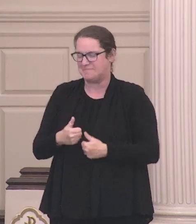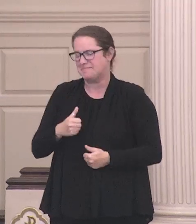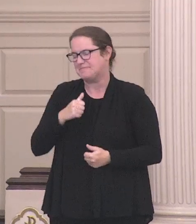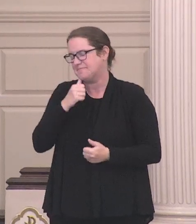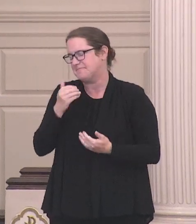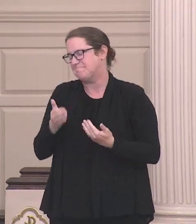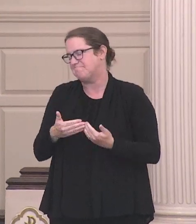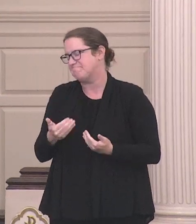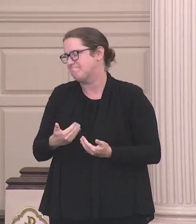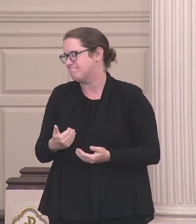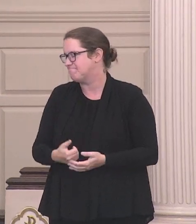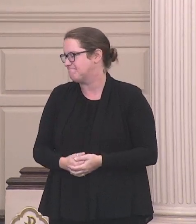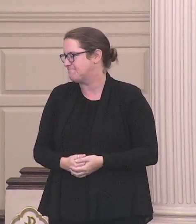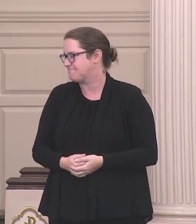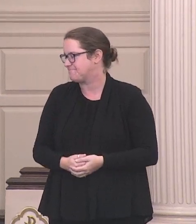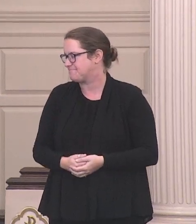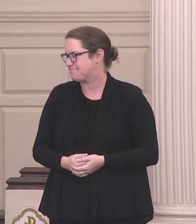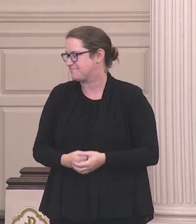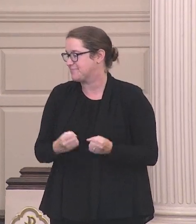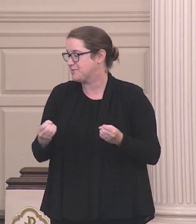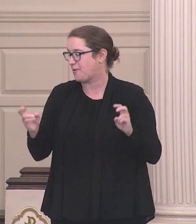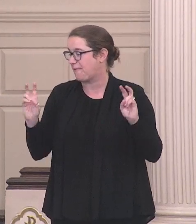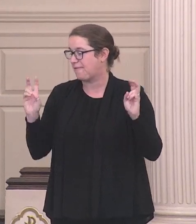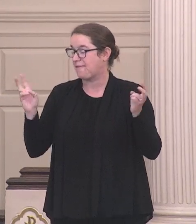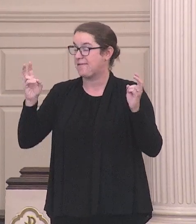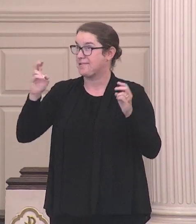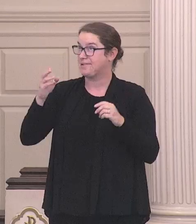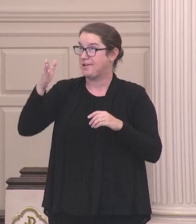And so what God has joined together,